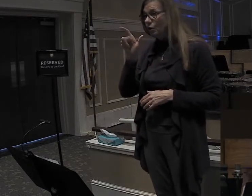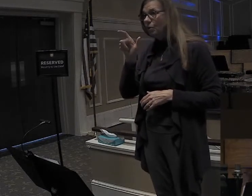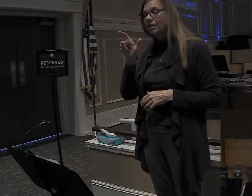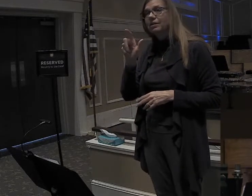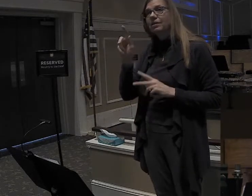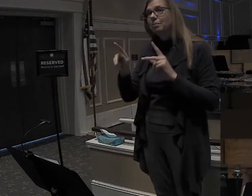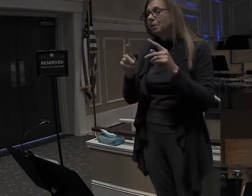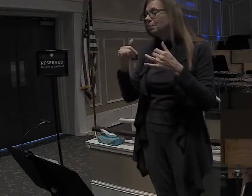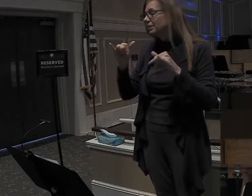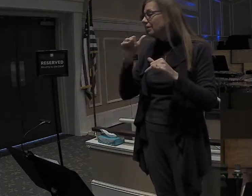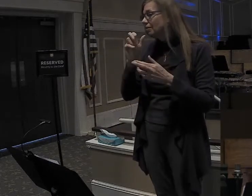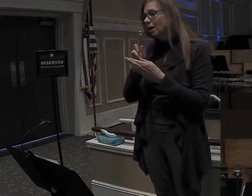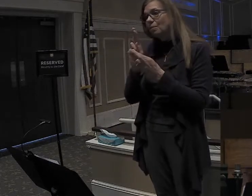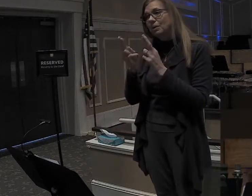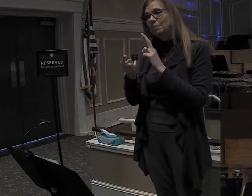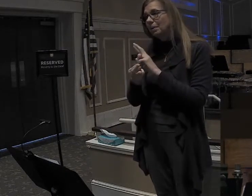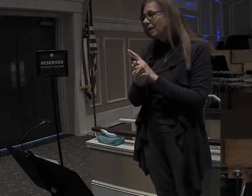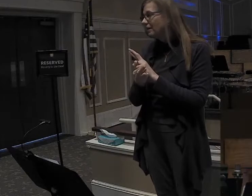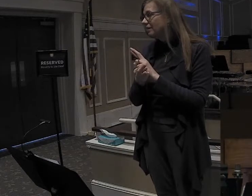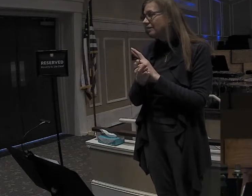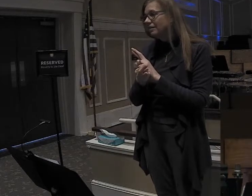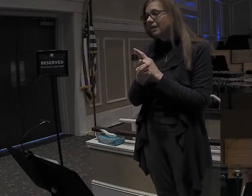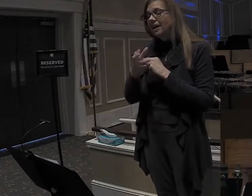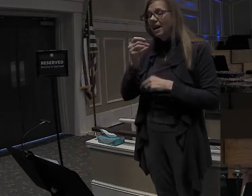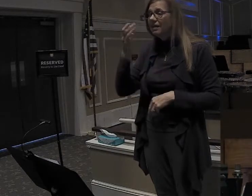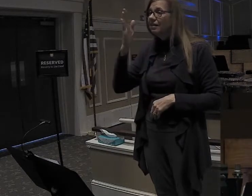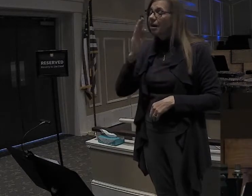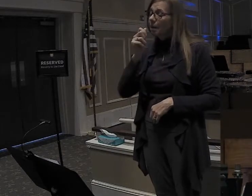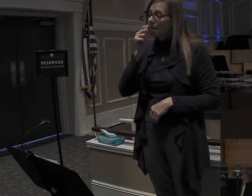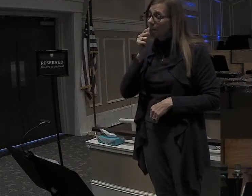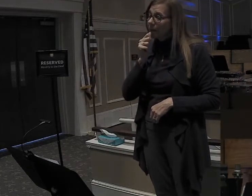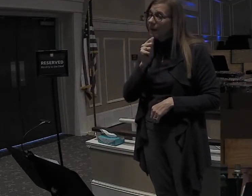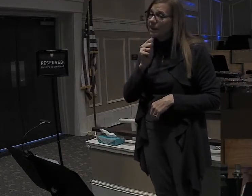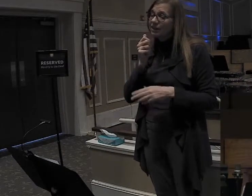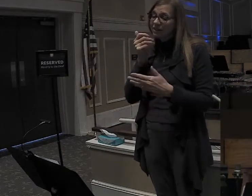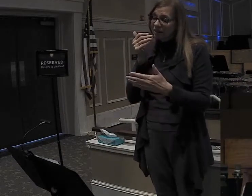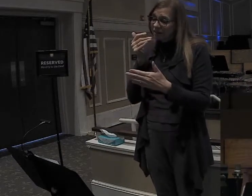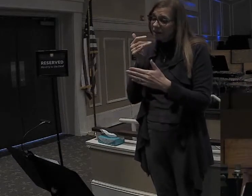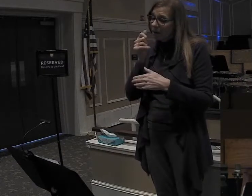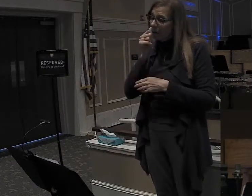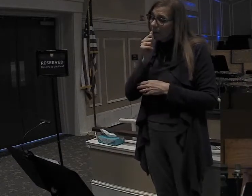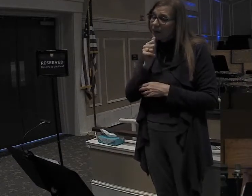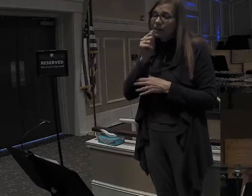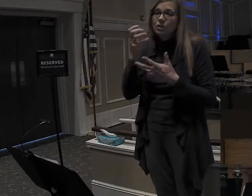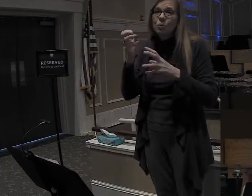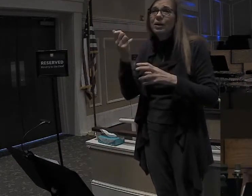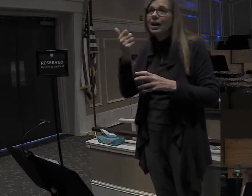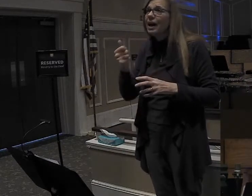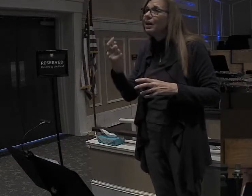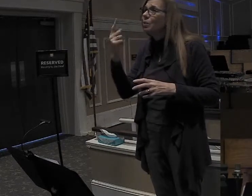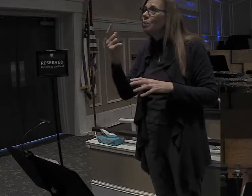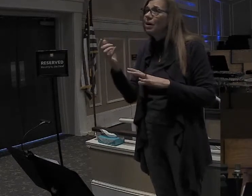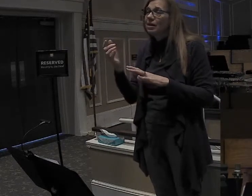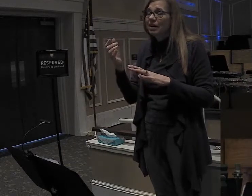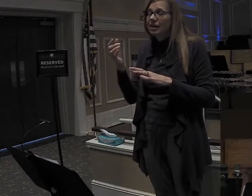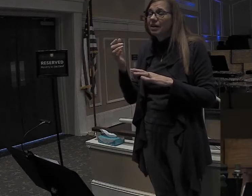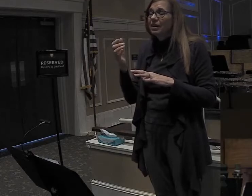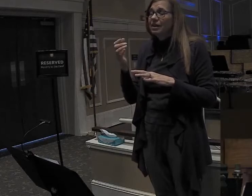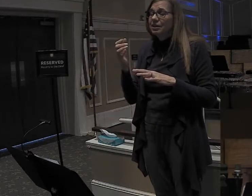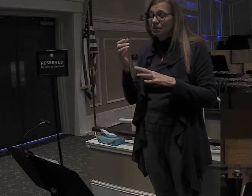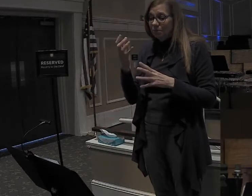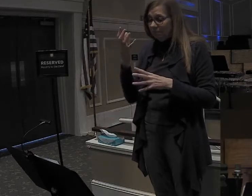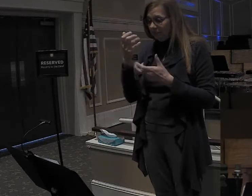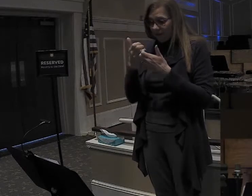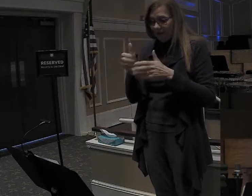repent. And God has been patient to the very end. He desires that none should perish, but all come to faith and